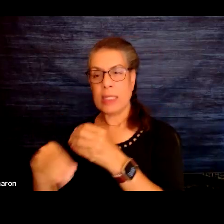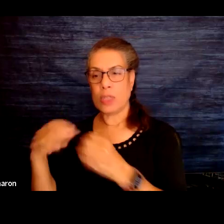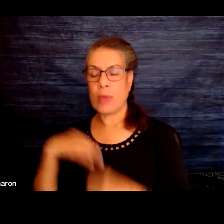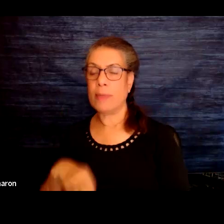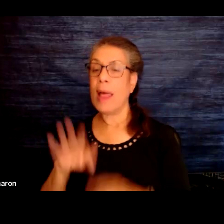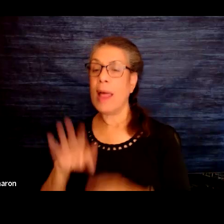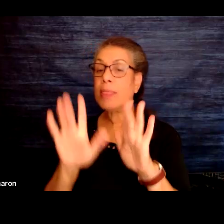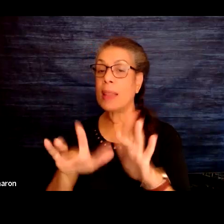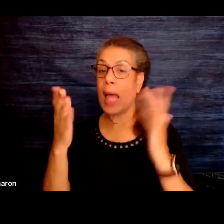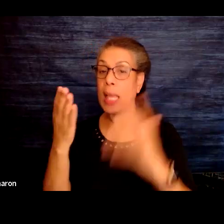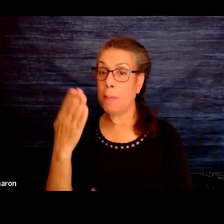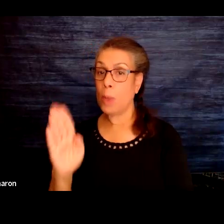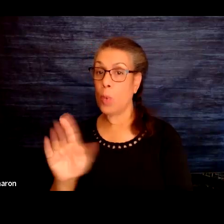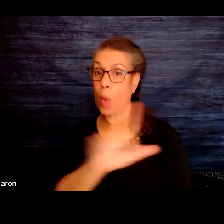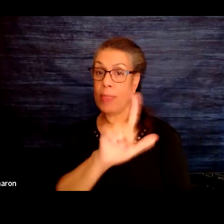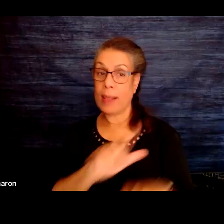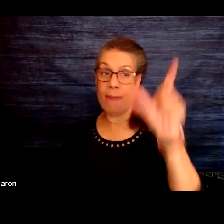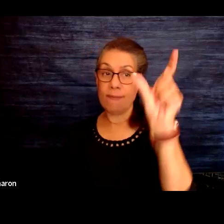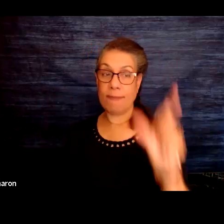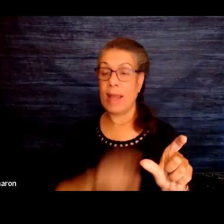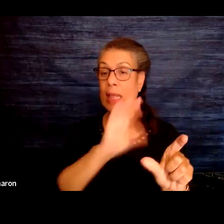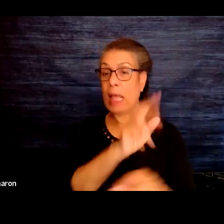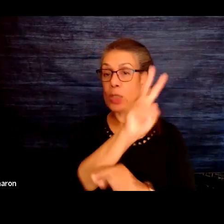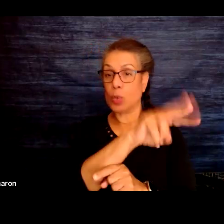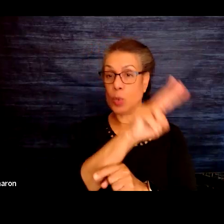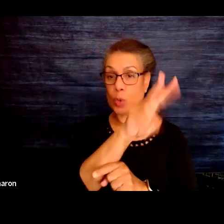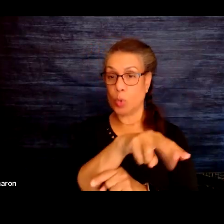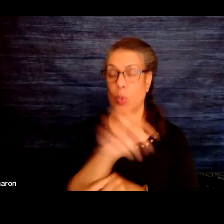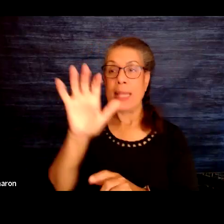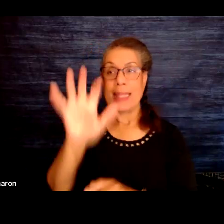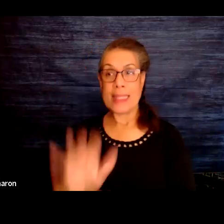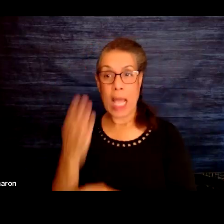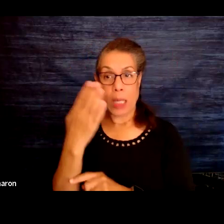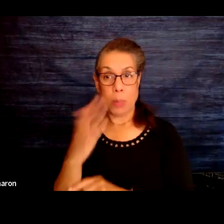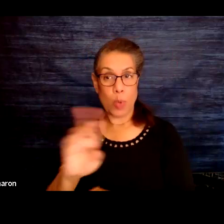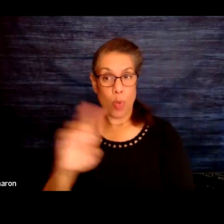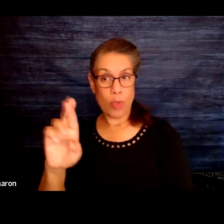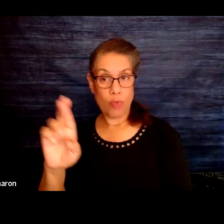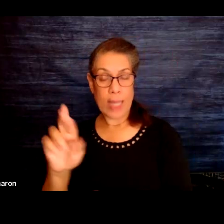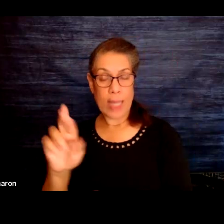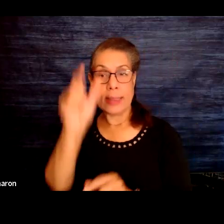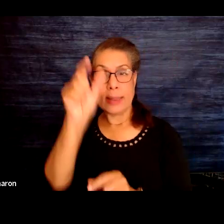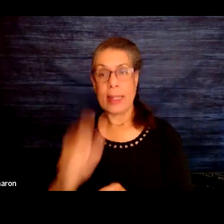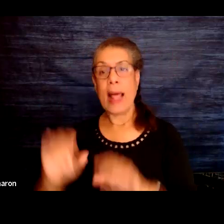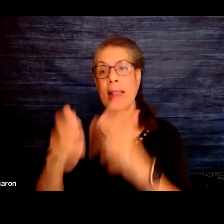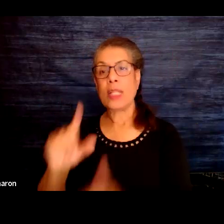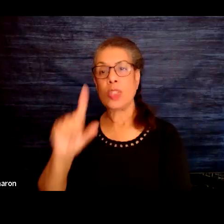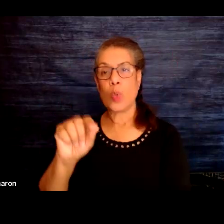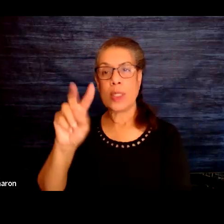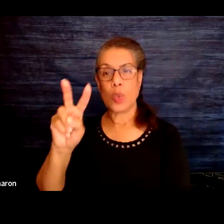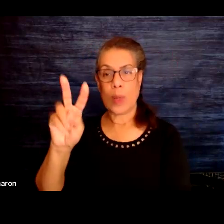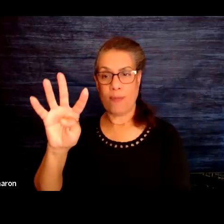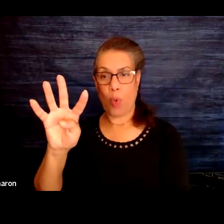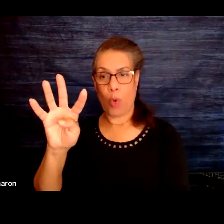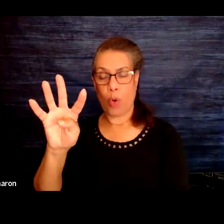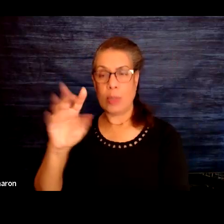blue bar on the left is the class of 22. The dark blue bar on the right is the class of 2024, and that is